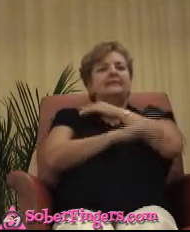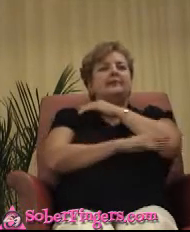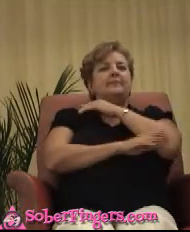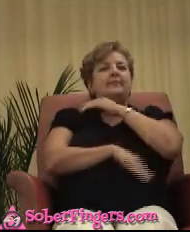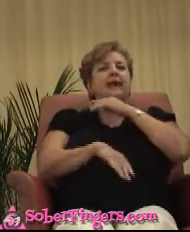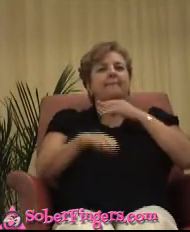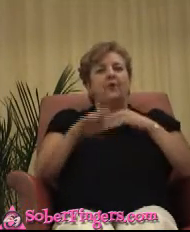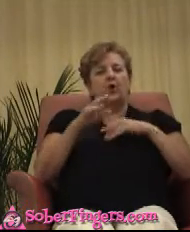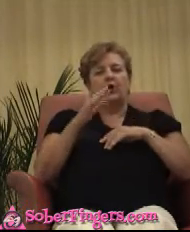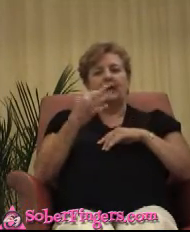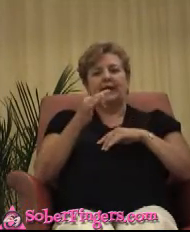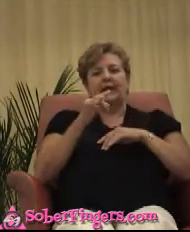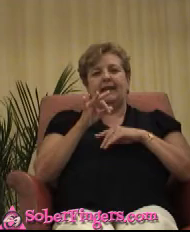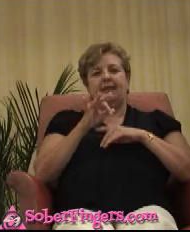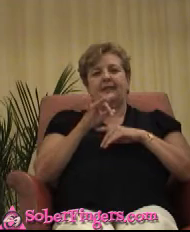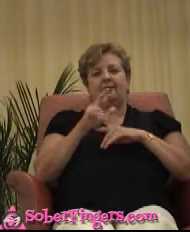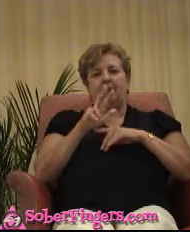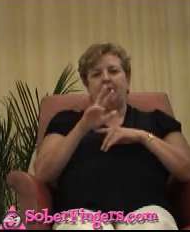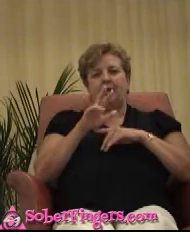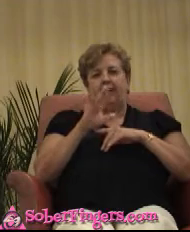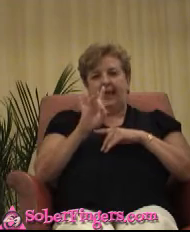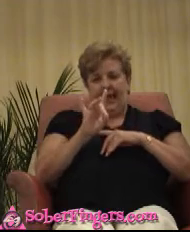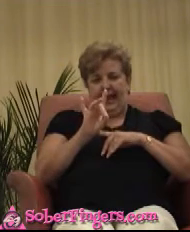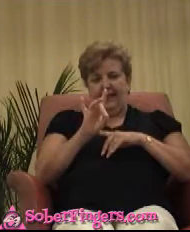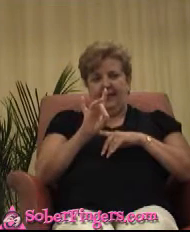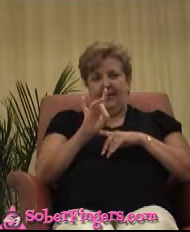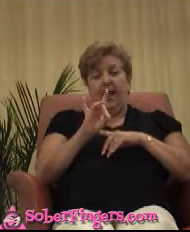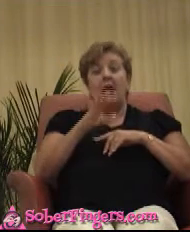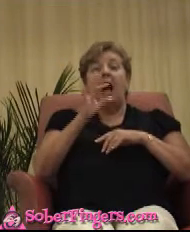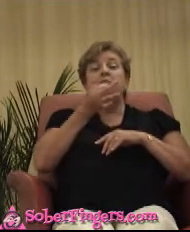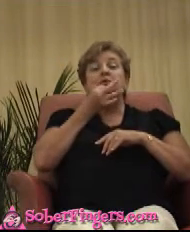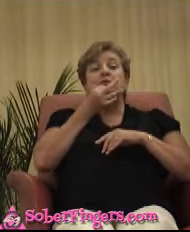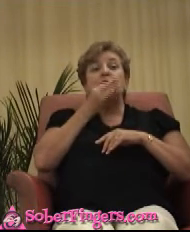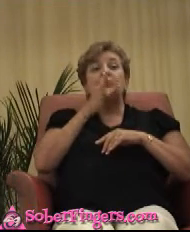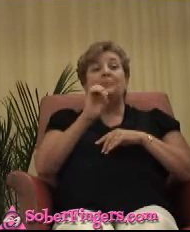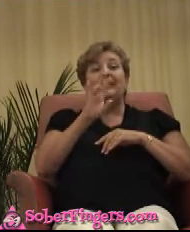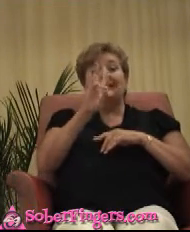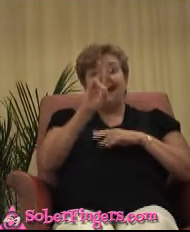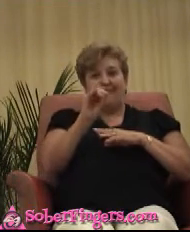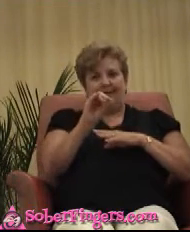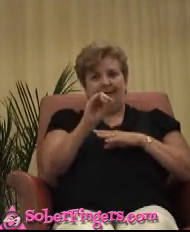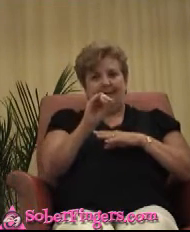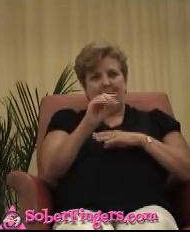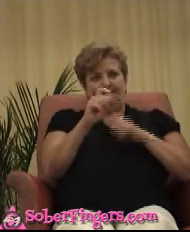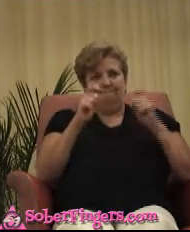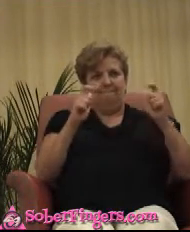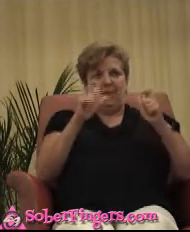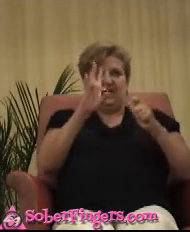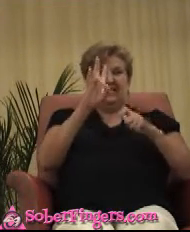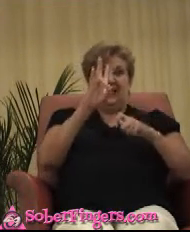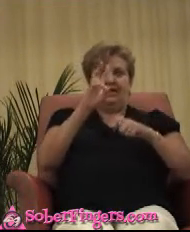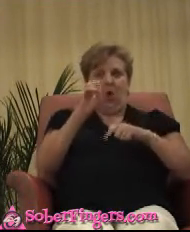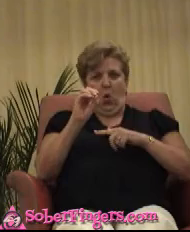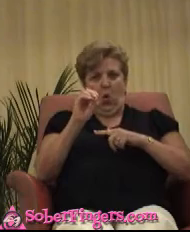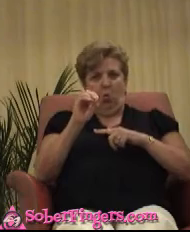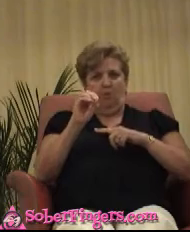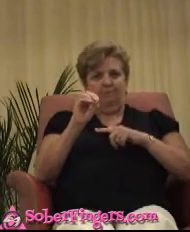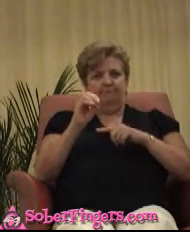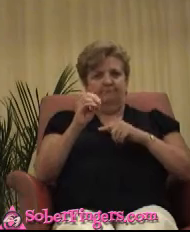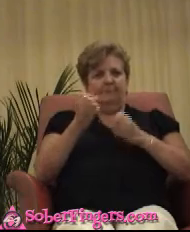on 70 next month. It's 70. A lot of people guess me younger, and I feel like I'm